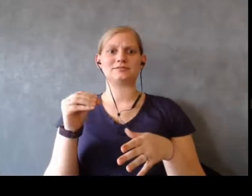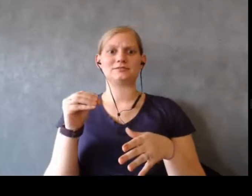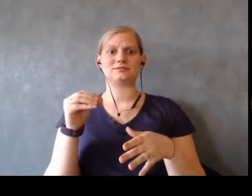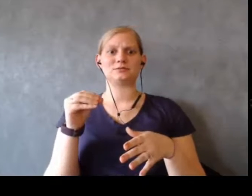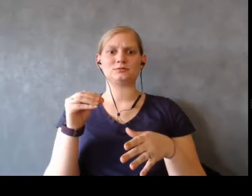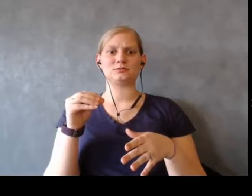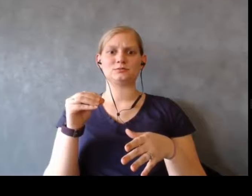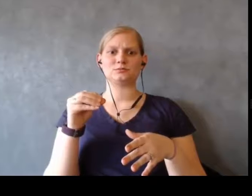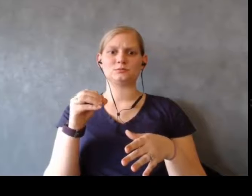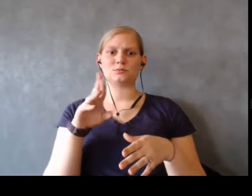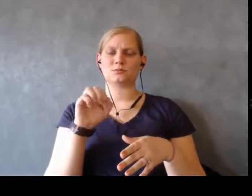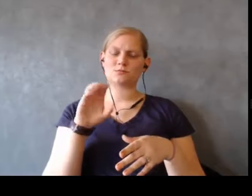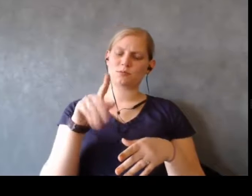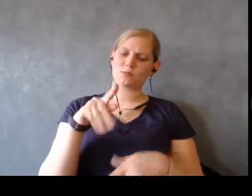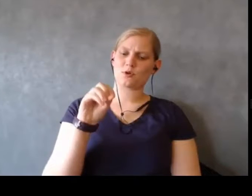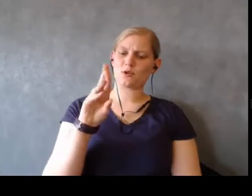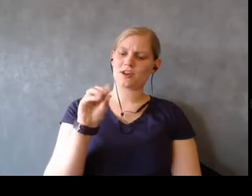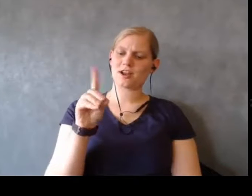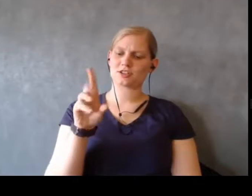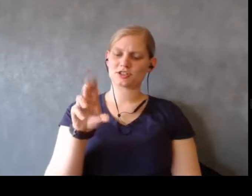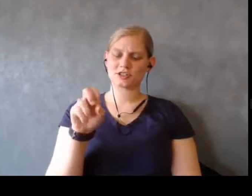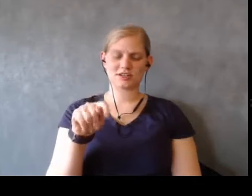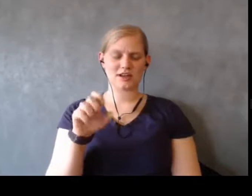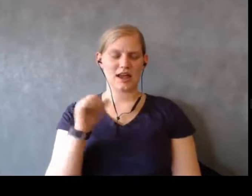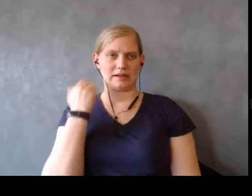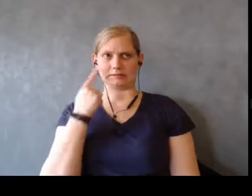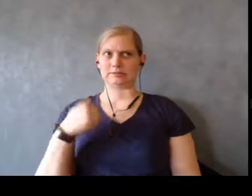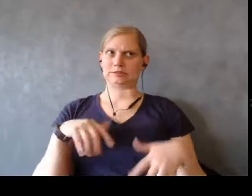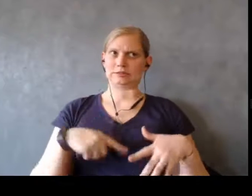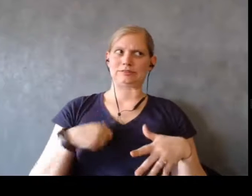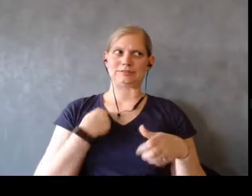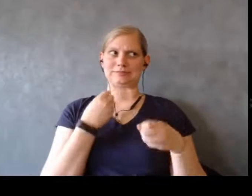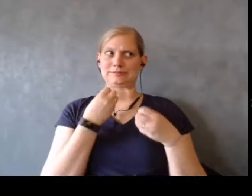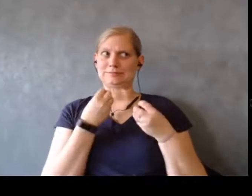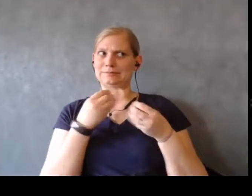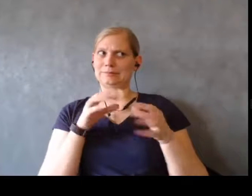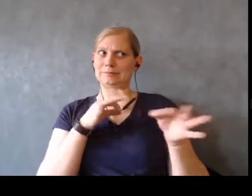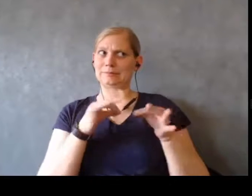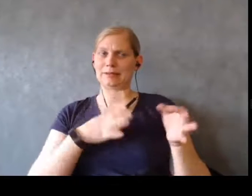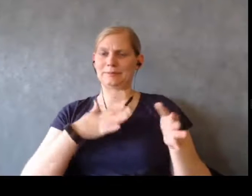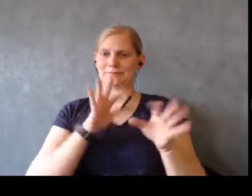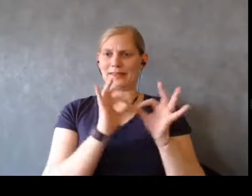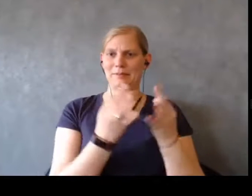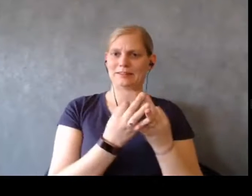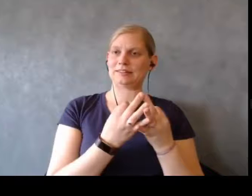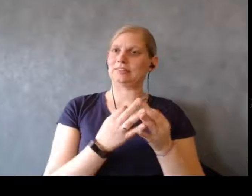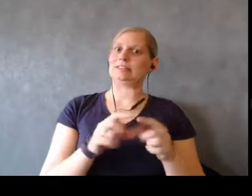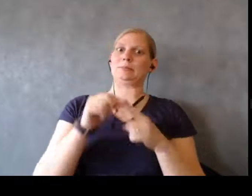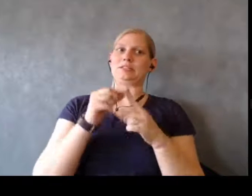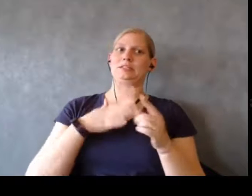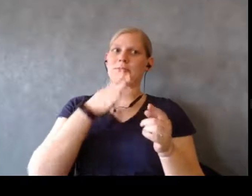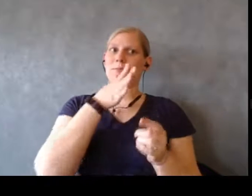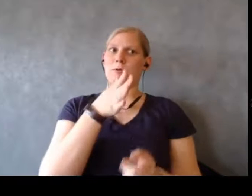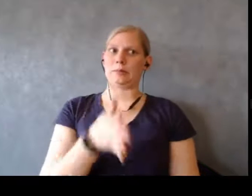be working in sex research. I was particularly nervous to tell my grandmother. Now,